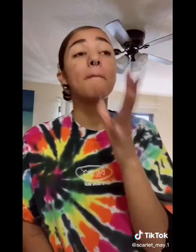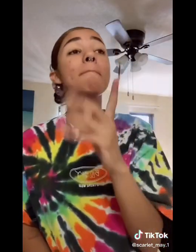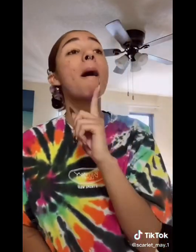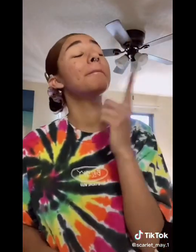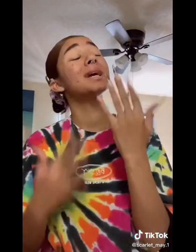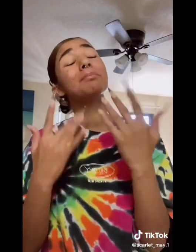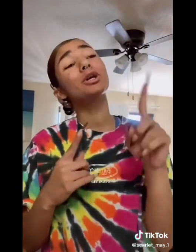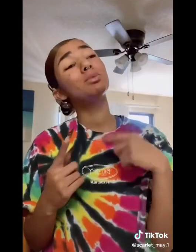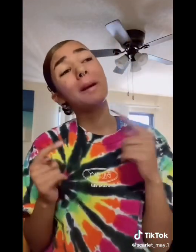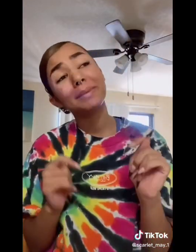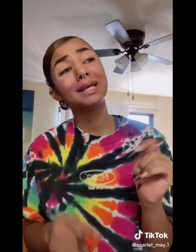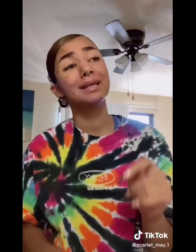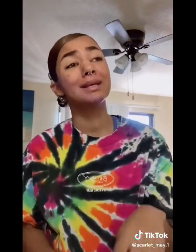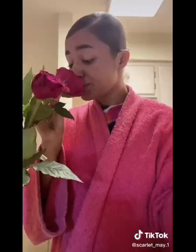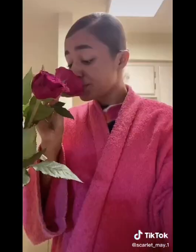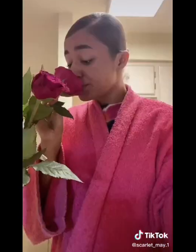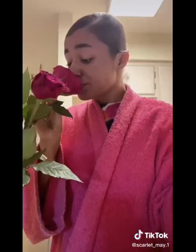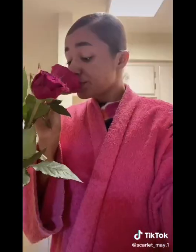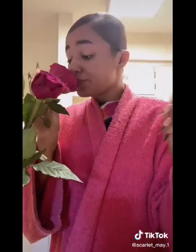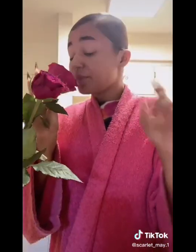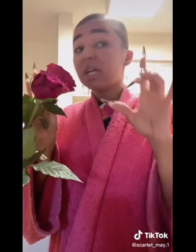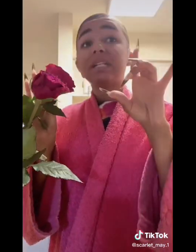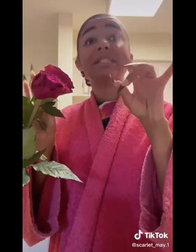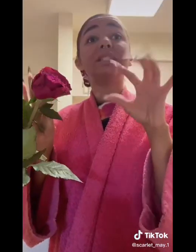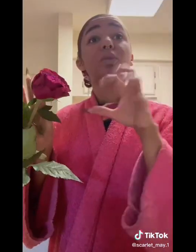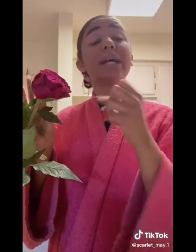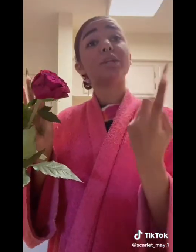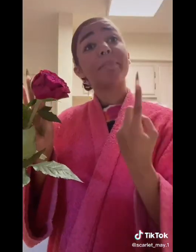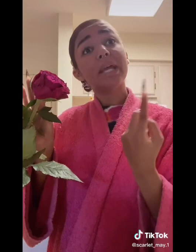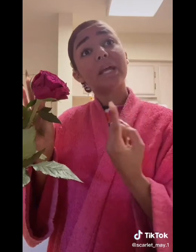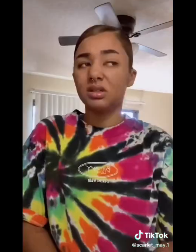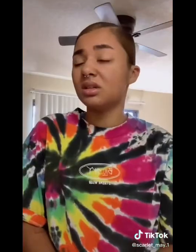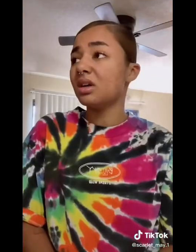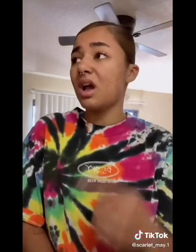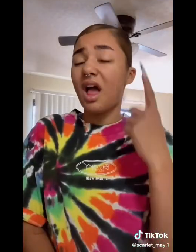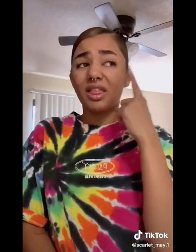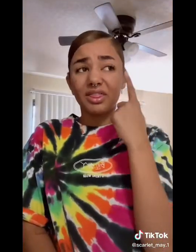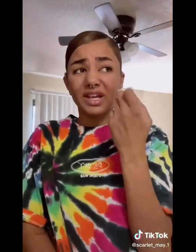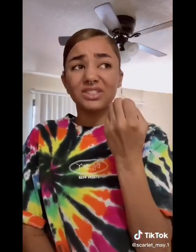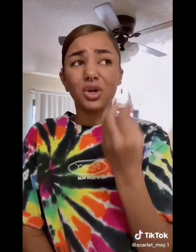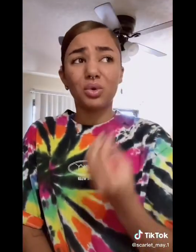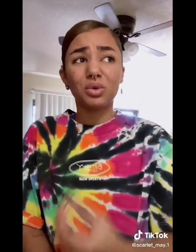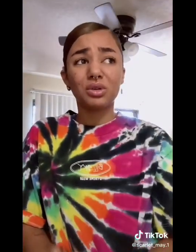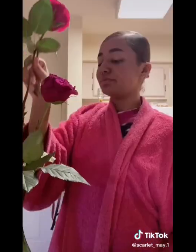Mama, it burns when I pee. Did you catch something? I think so.